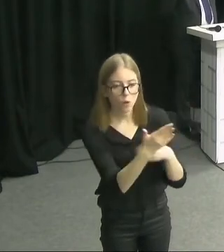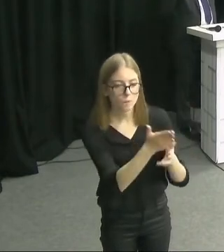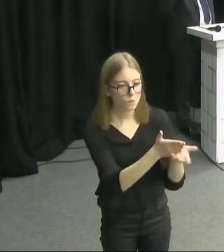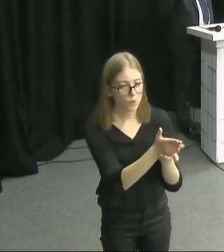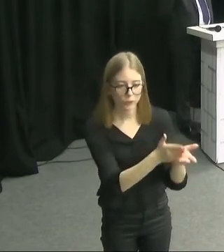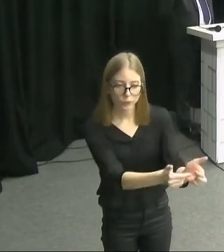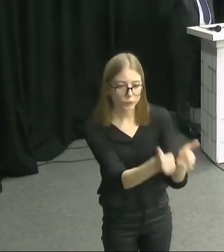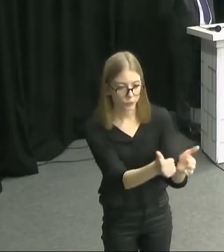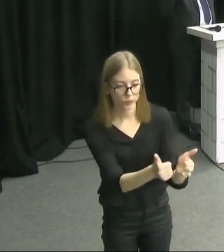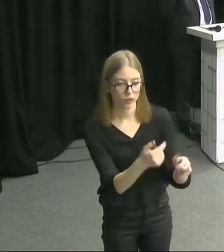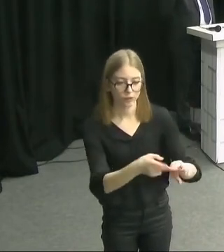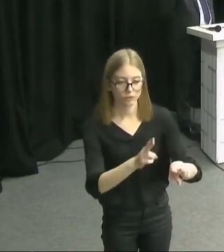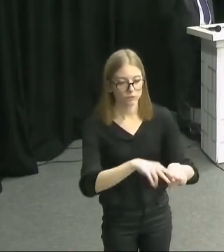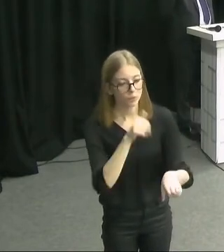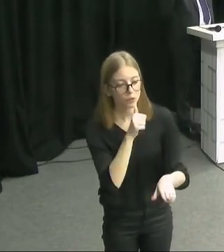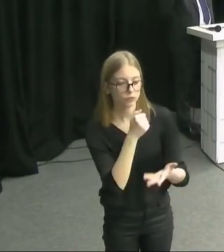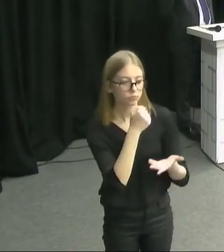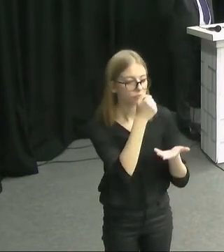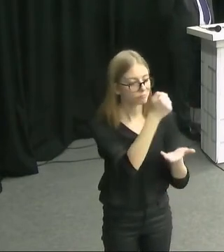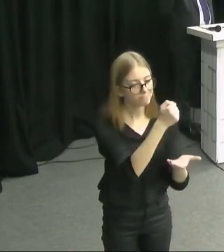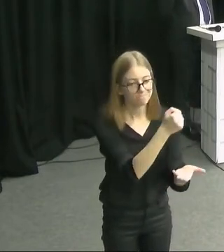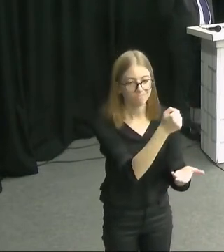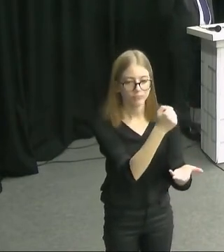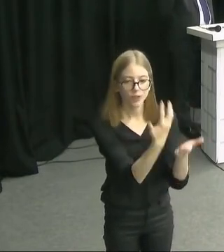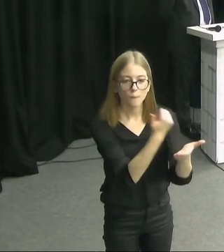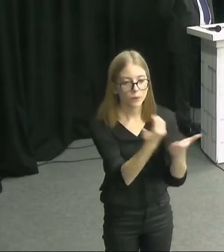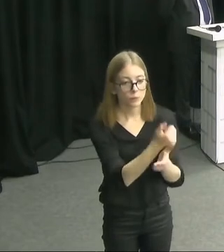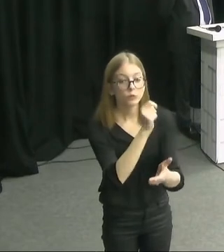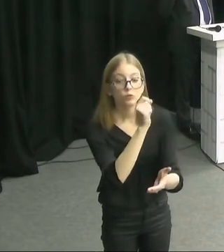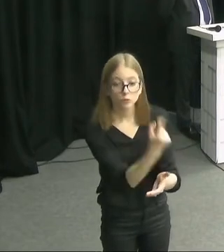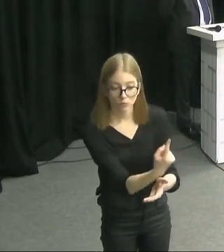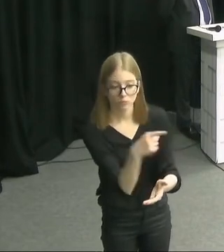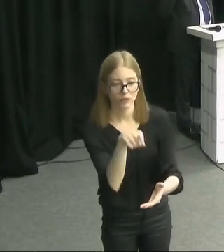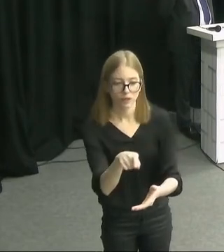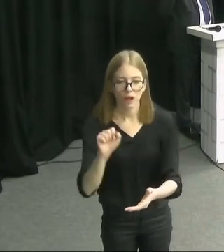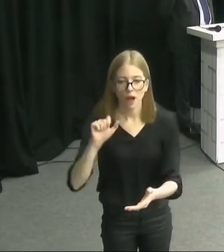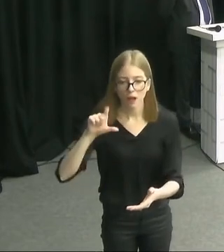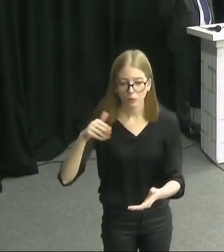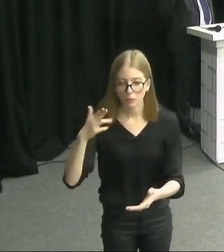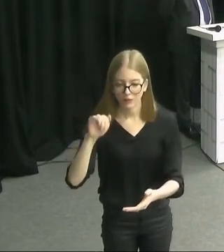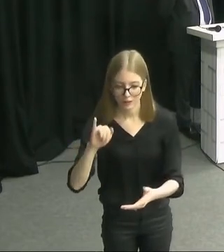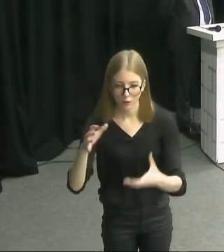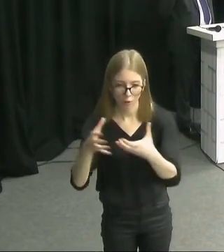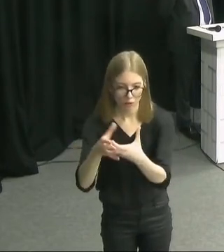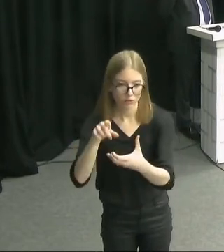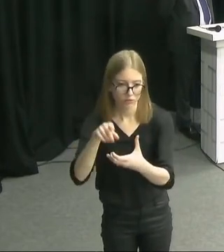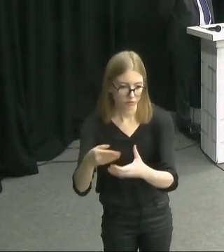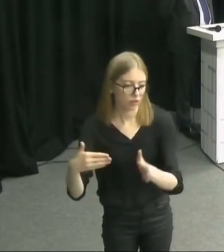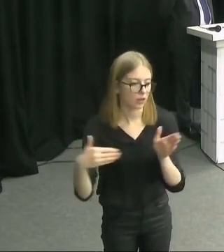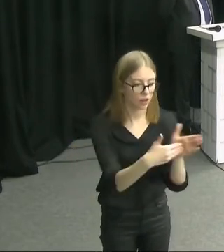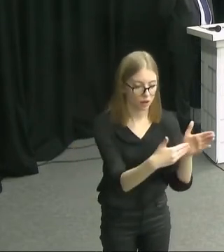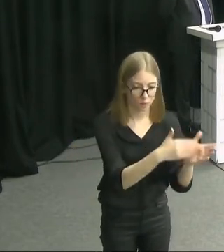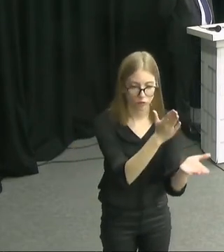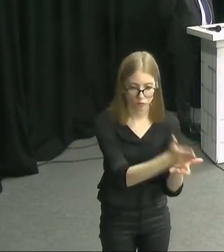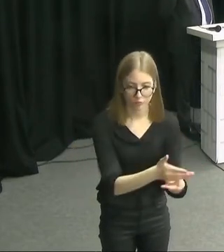Now, what can we learn? And I think the question was to give two concrete examples what could be done. So one example